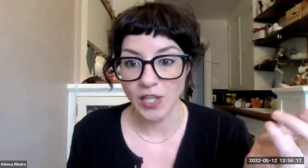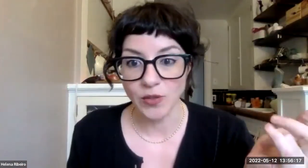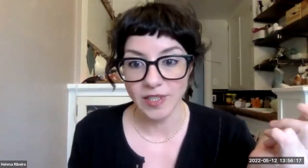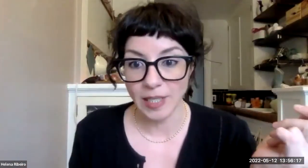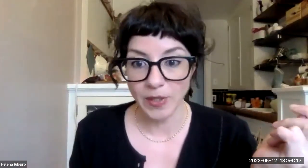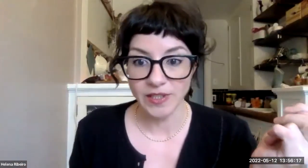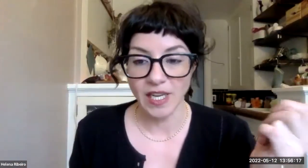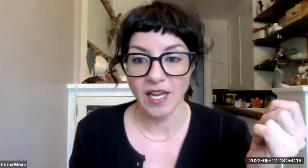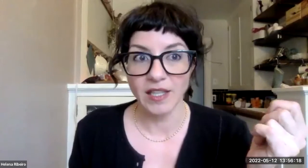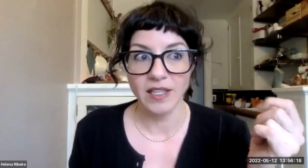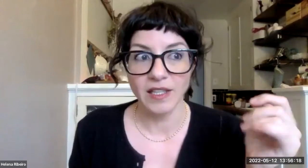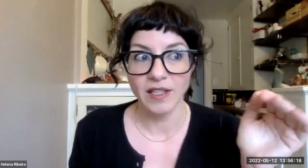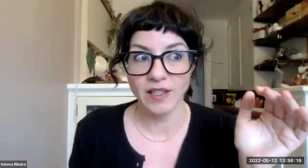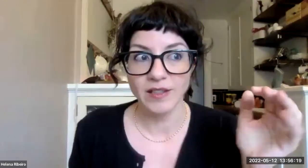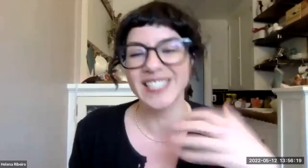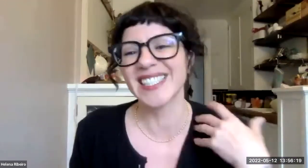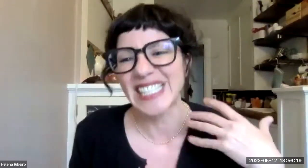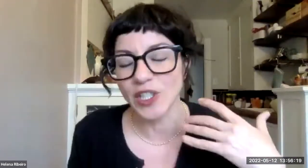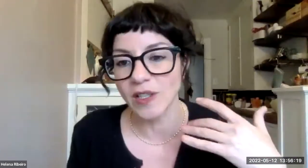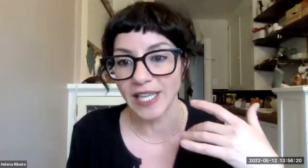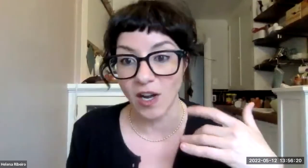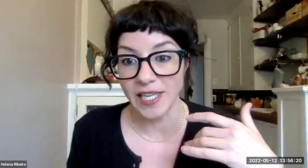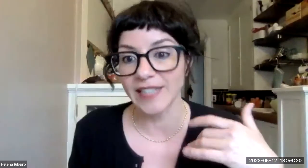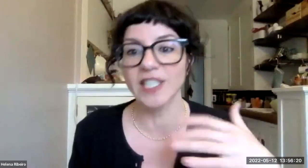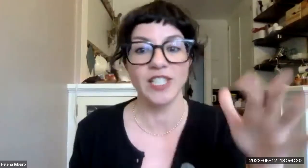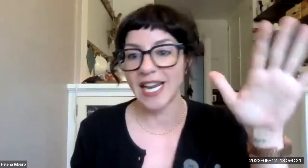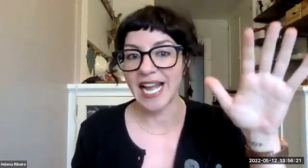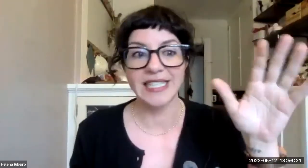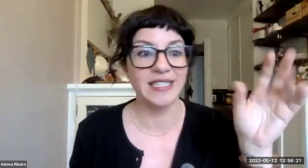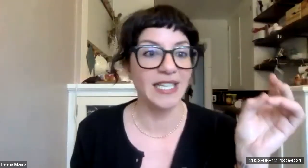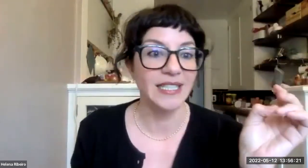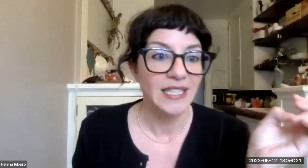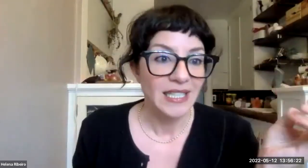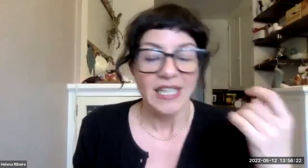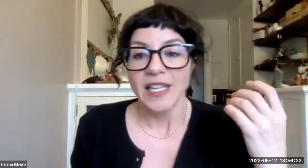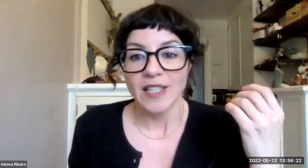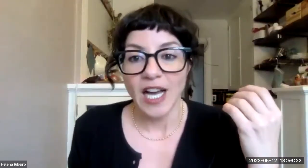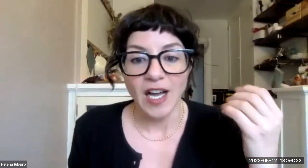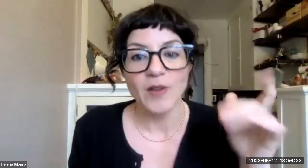of the module that they built. This is internal on English, and it has like,